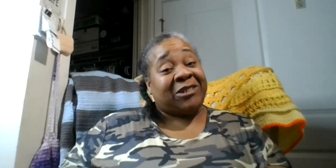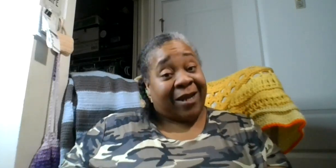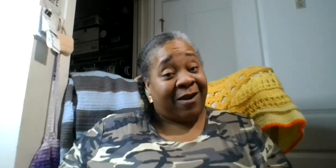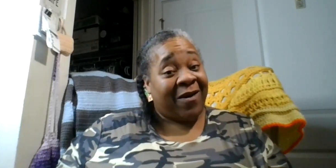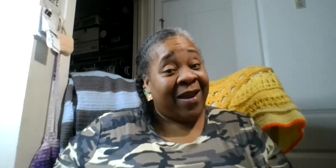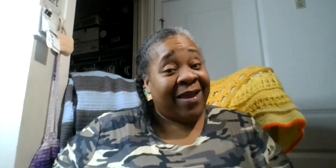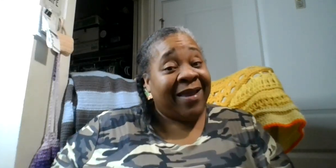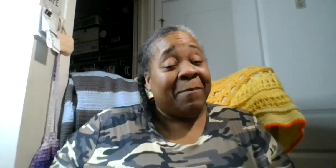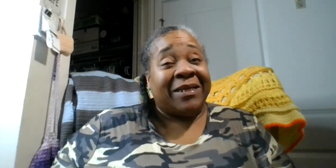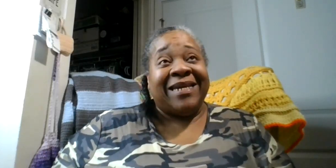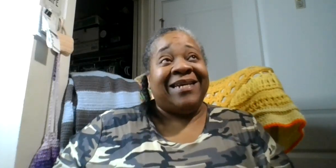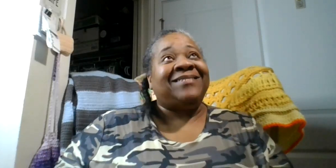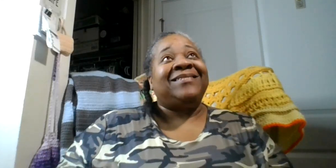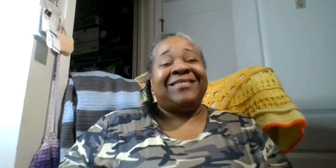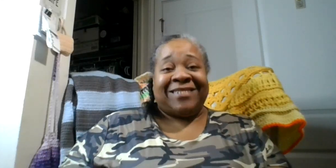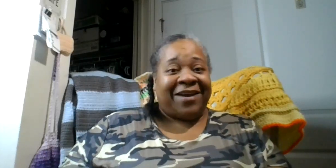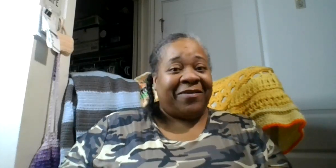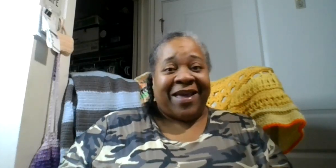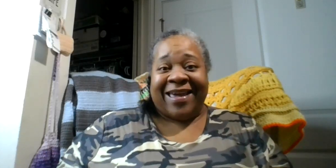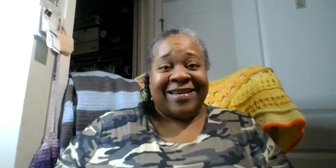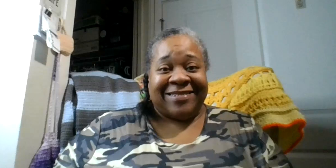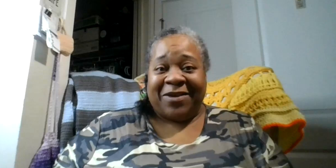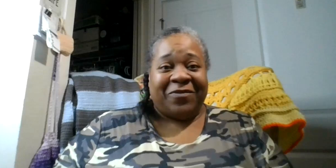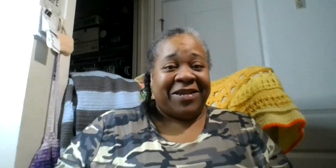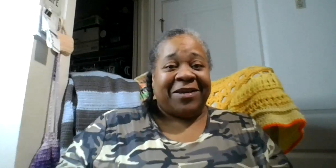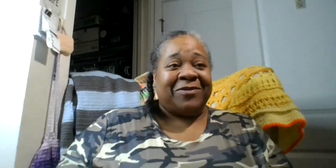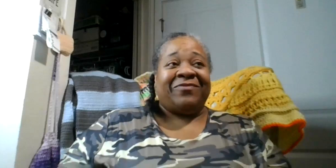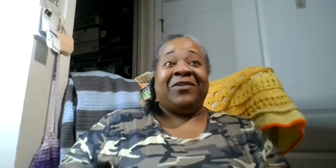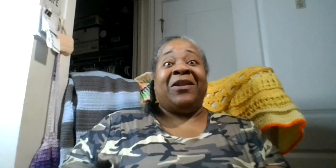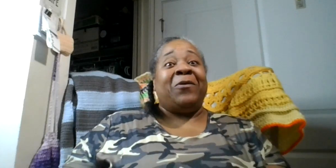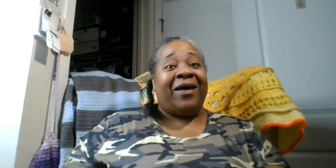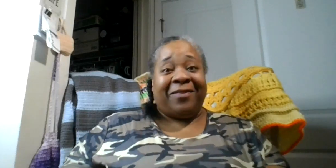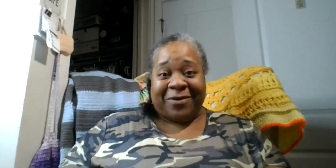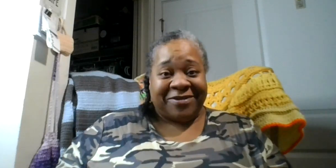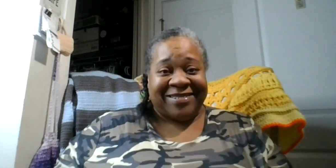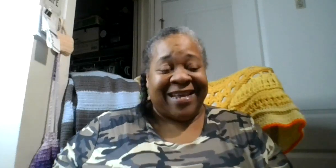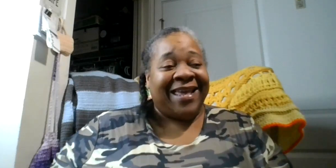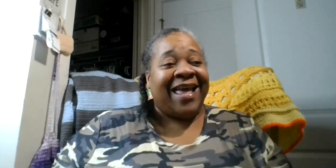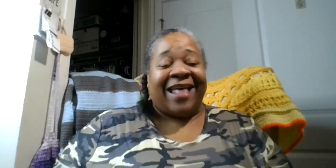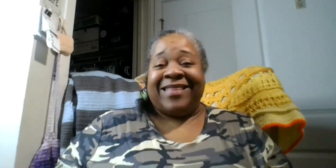share. Please share the ASL videos if no others. I think that